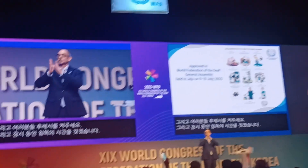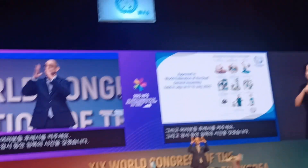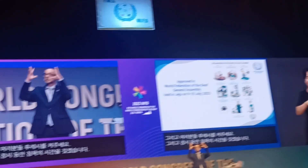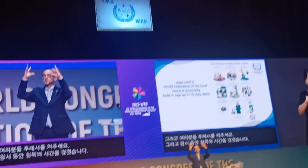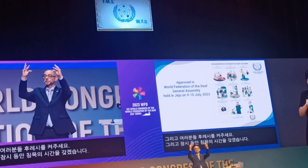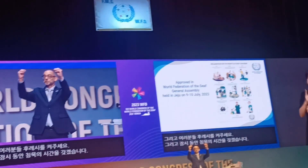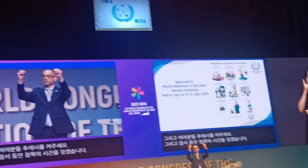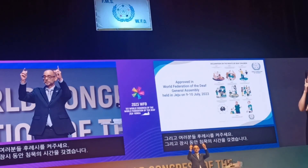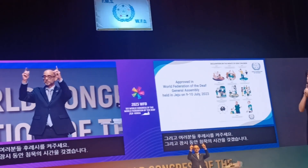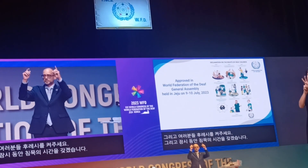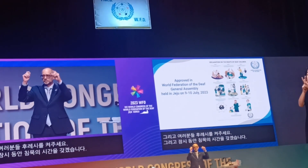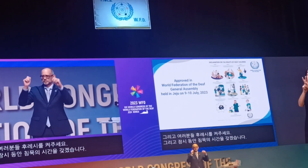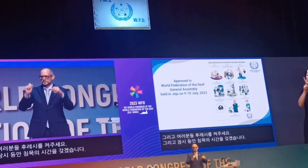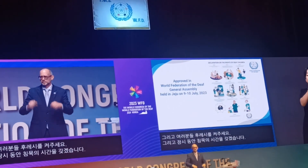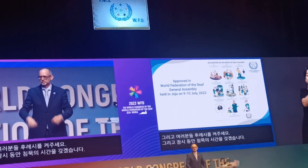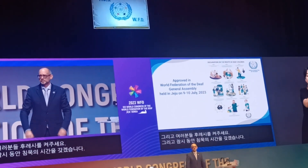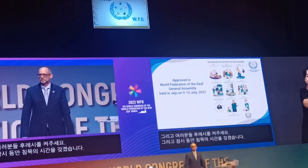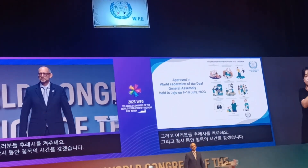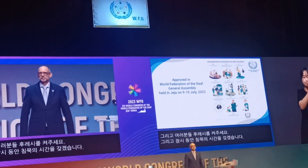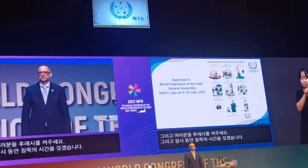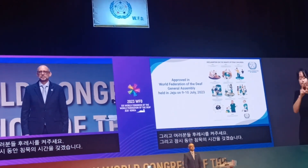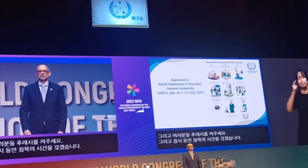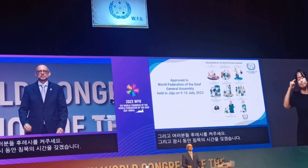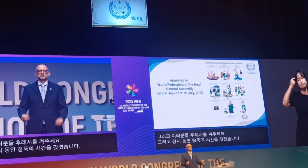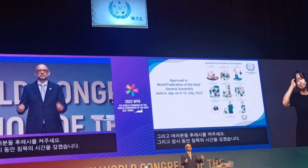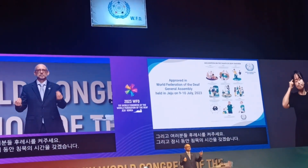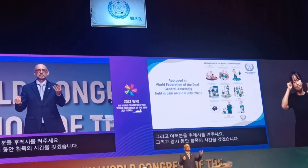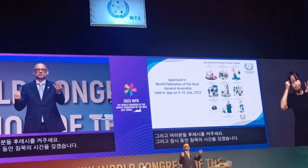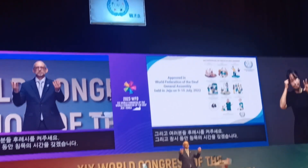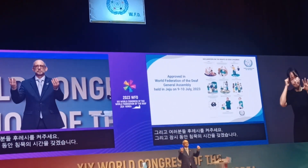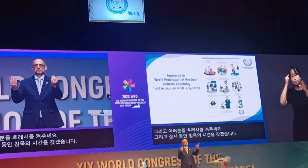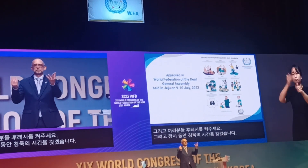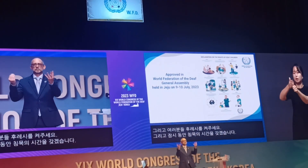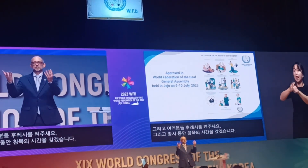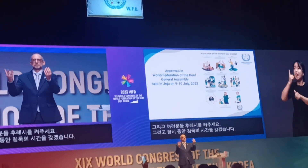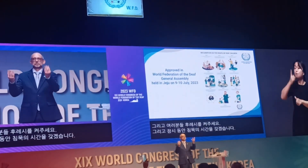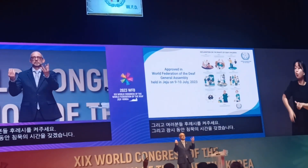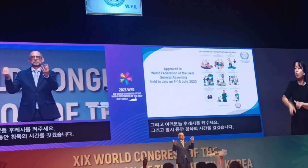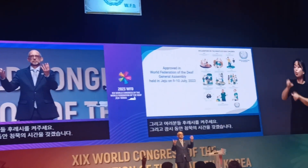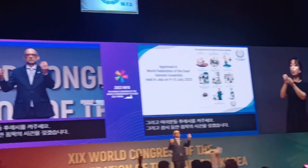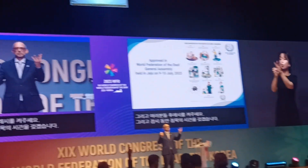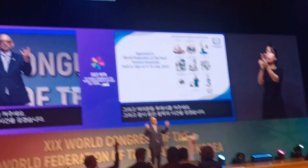have your cell phone lights on, and the house lights, please come down.